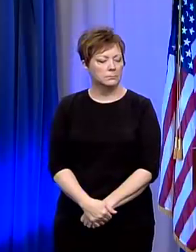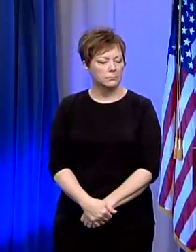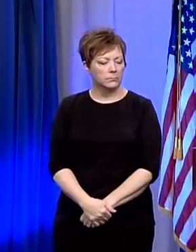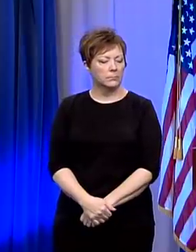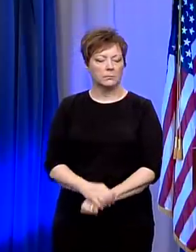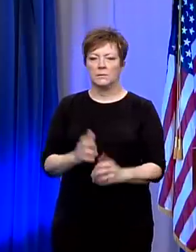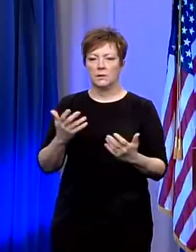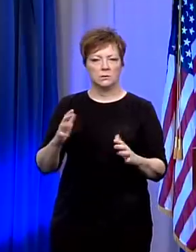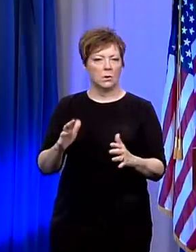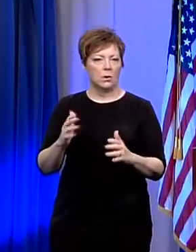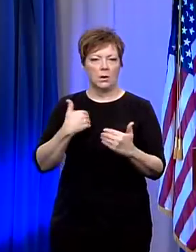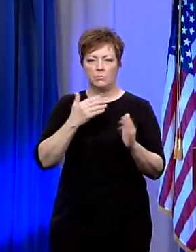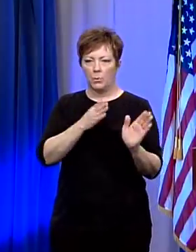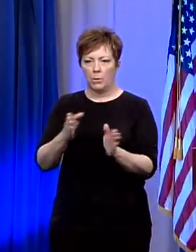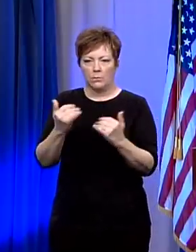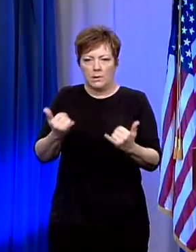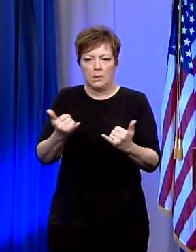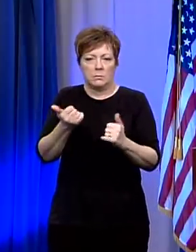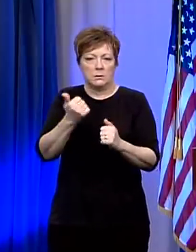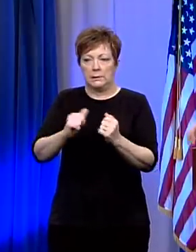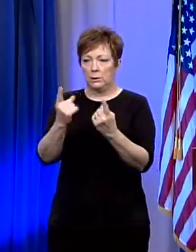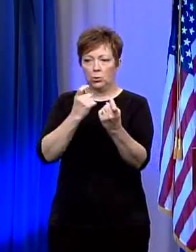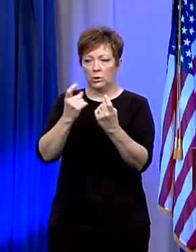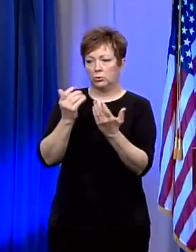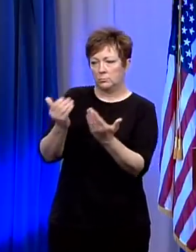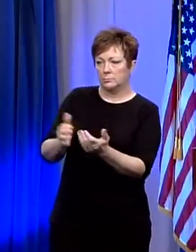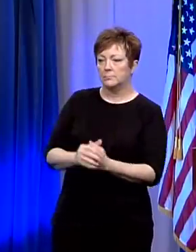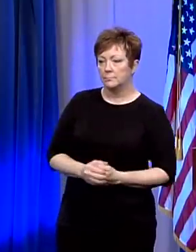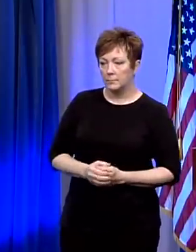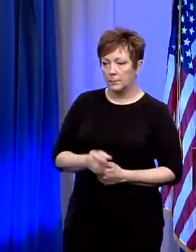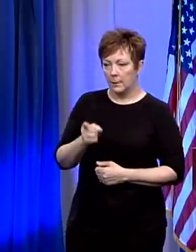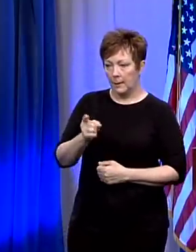I have right now, but I'll be happy to take any questions from you. Liddy.